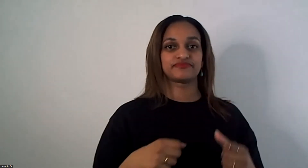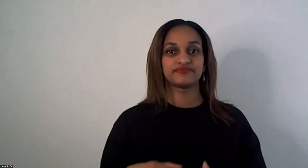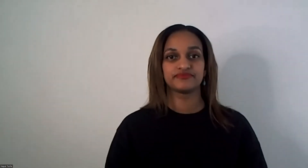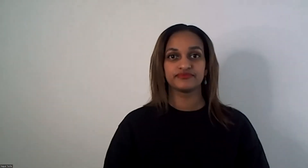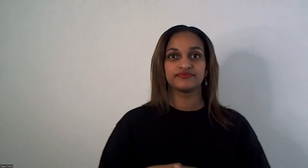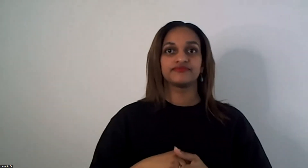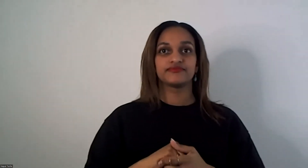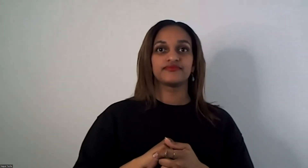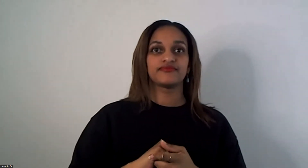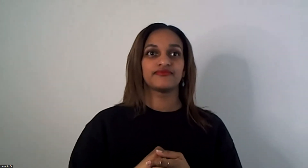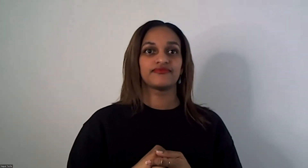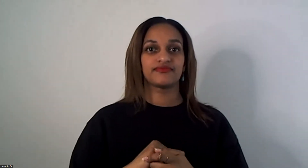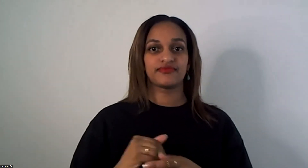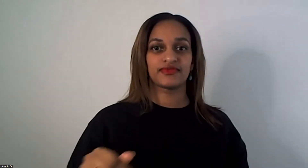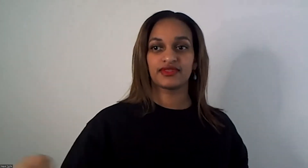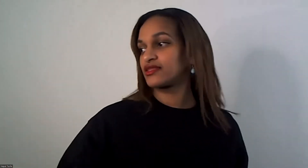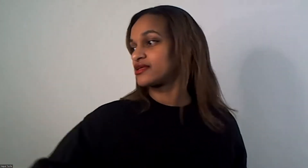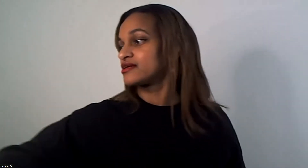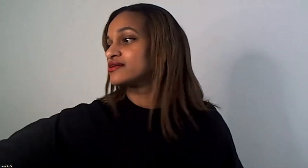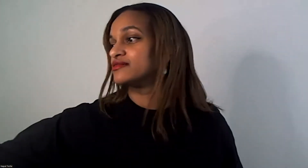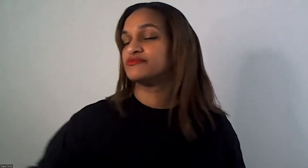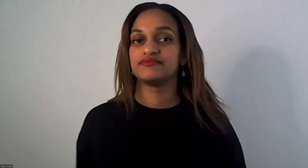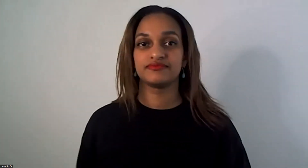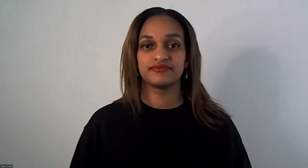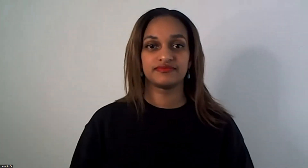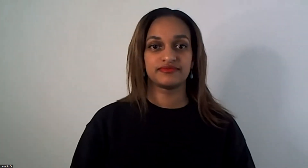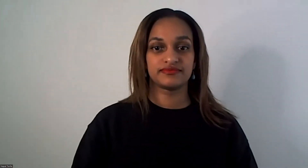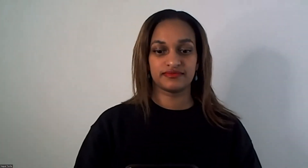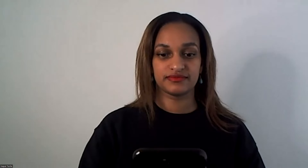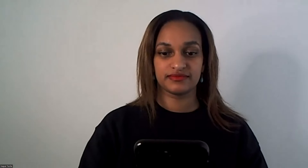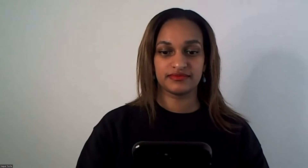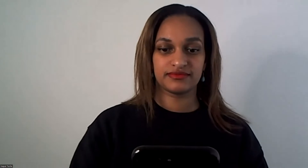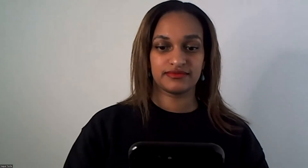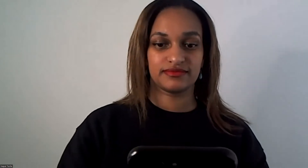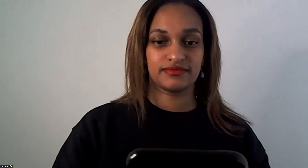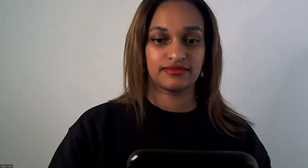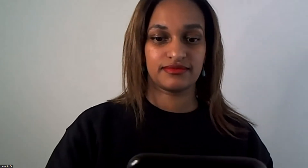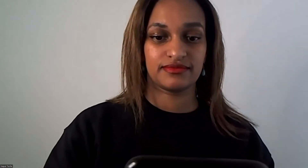We will be using this money to work on the goals we have set to help heal our survivors.